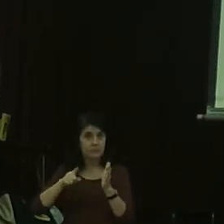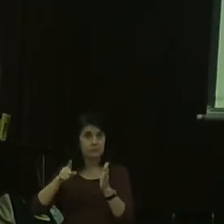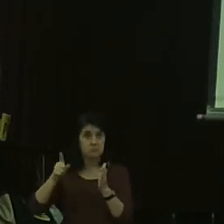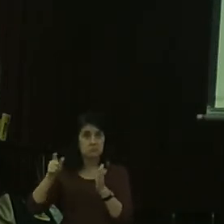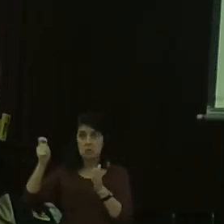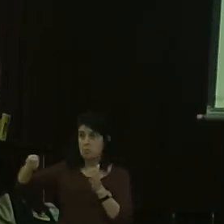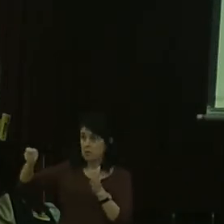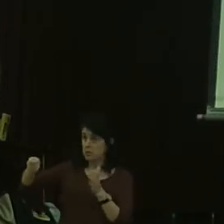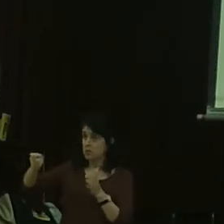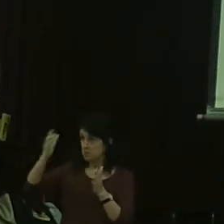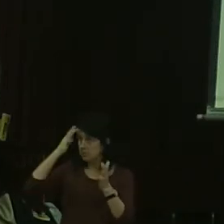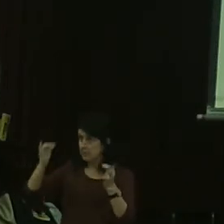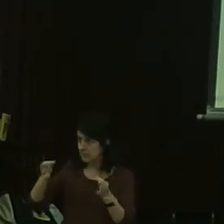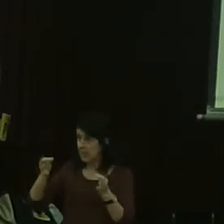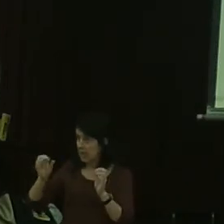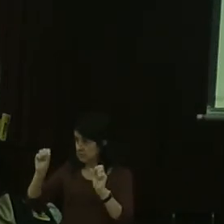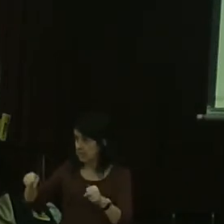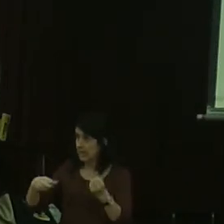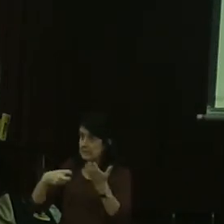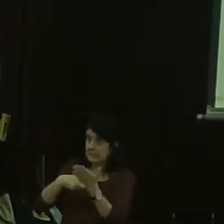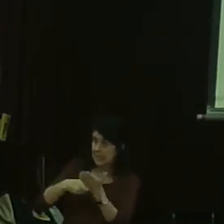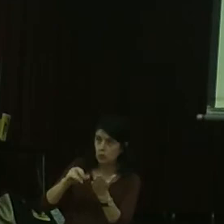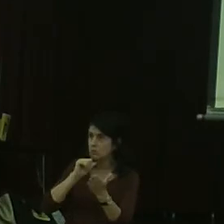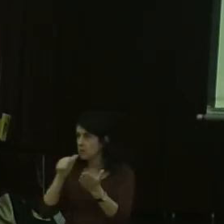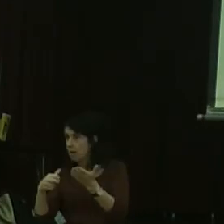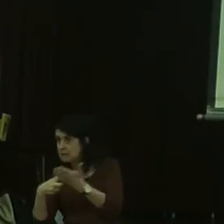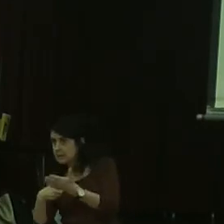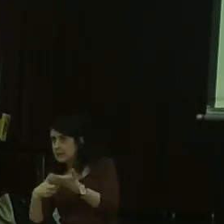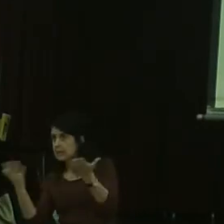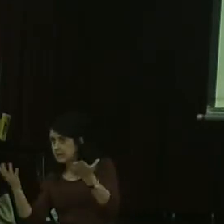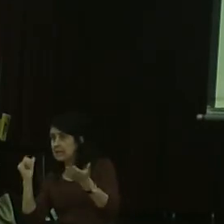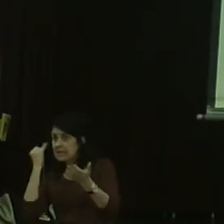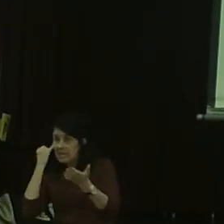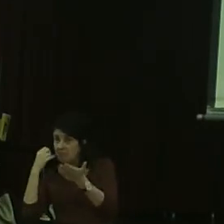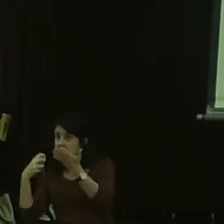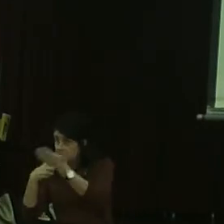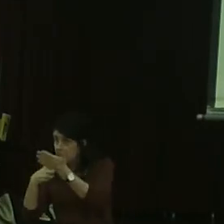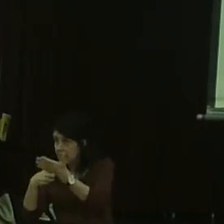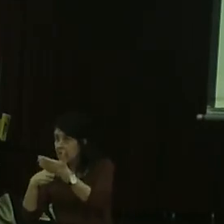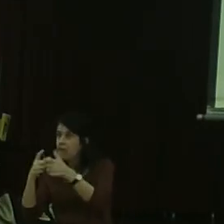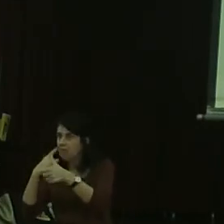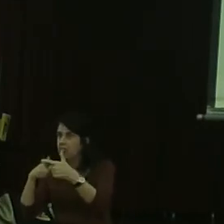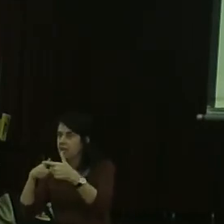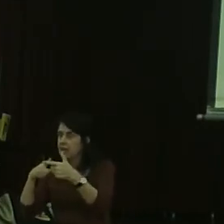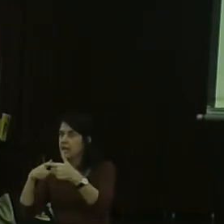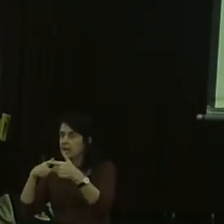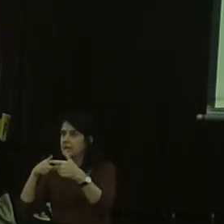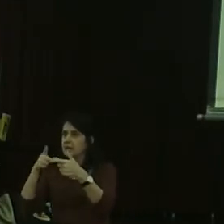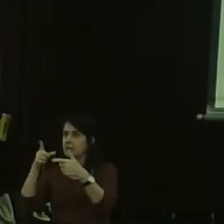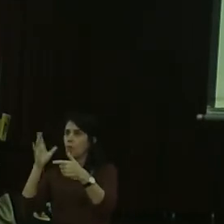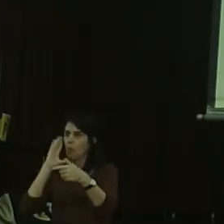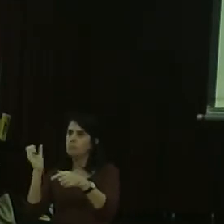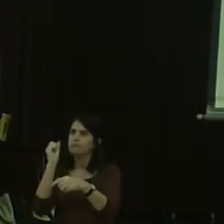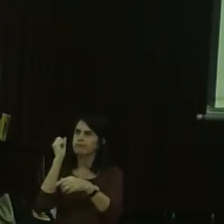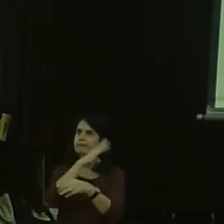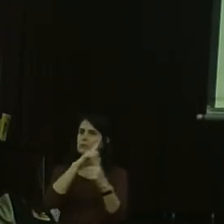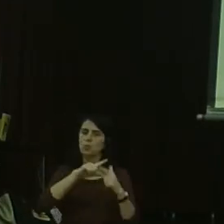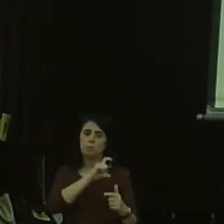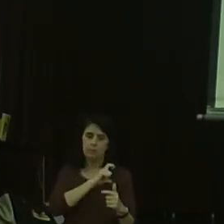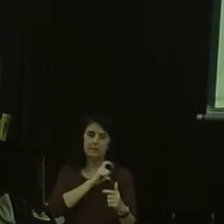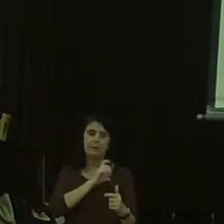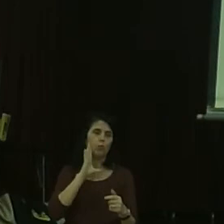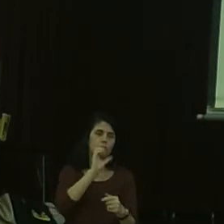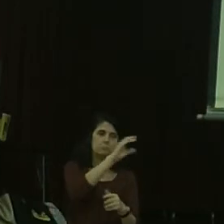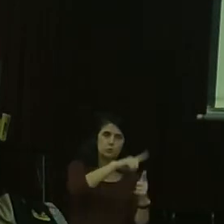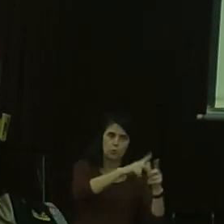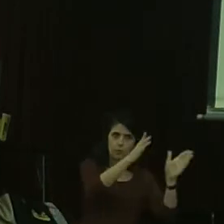the citation going forward, then the citation gets sent back to an officer to issue to the violator. There is a pathway for that to happen. It